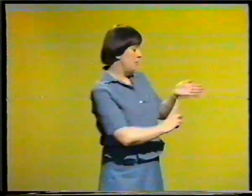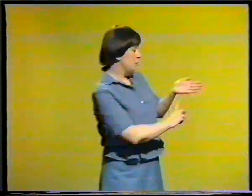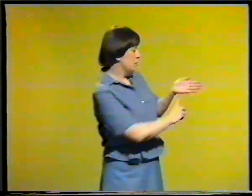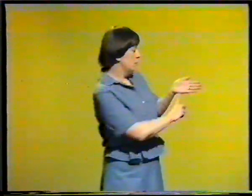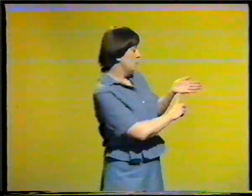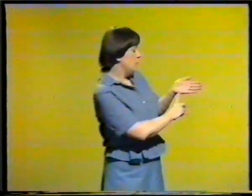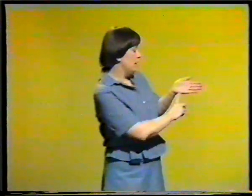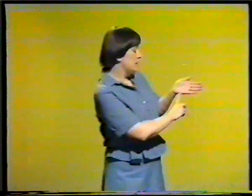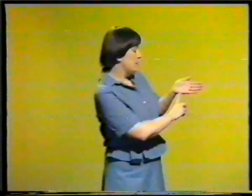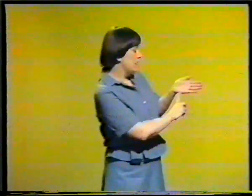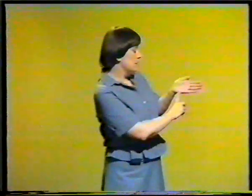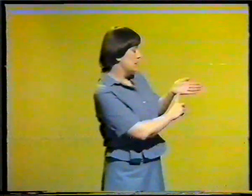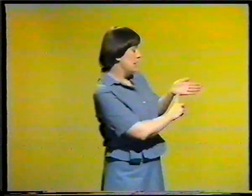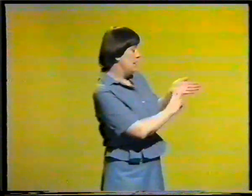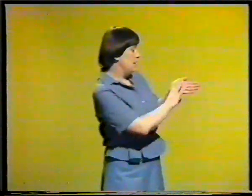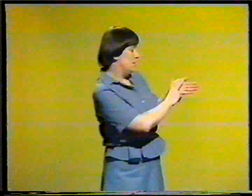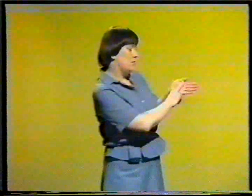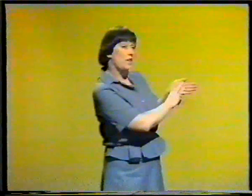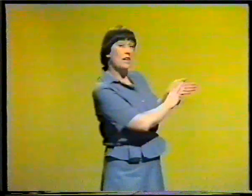Television, you finger spell T-V.